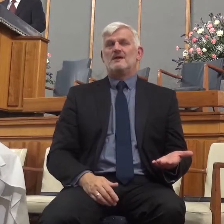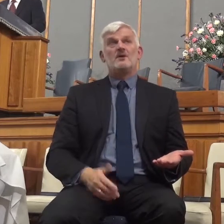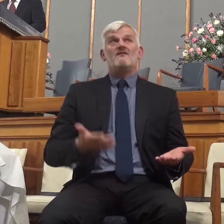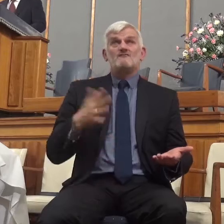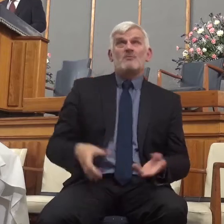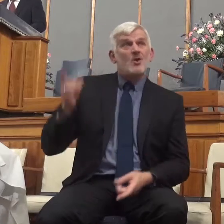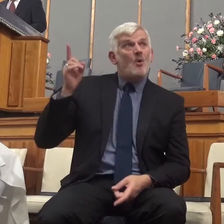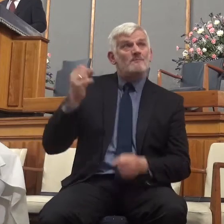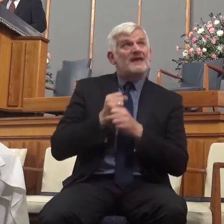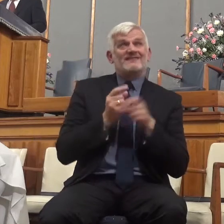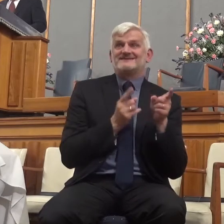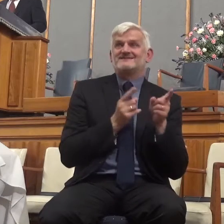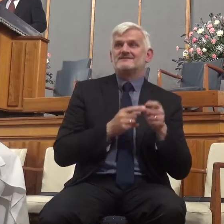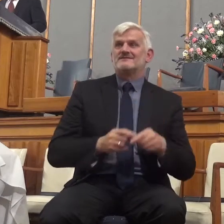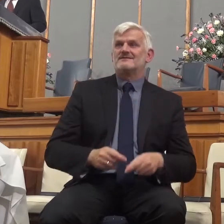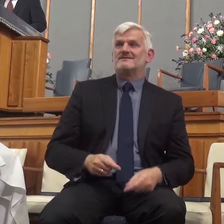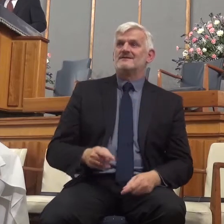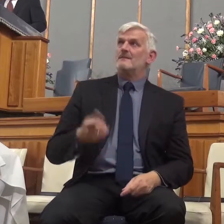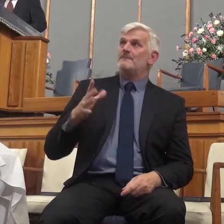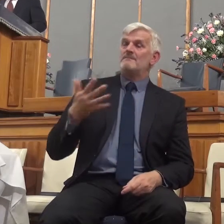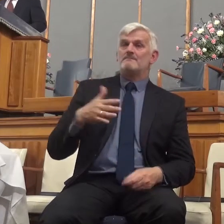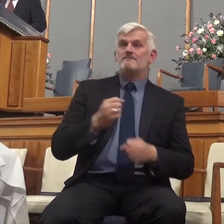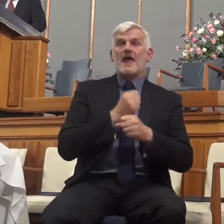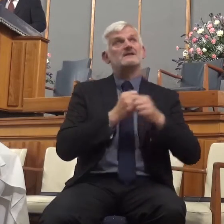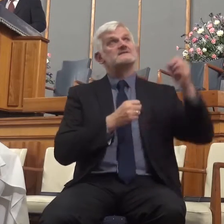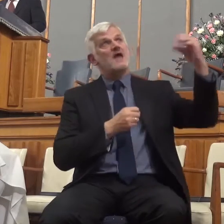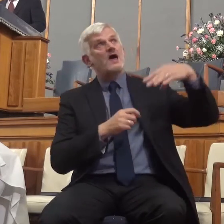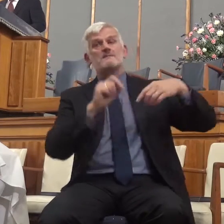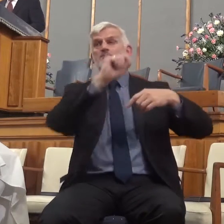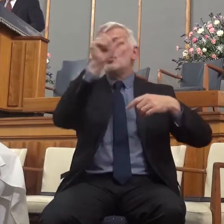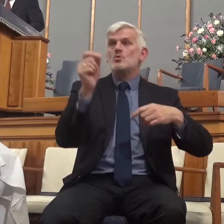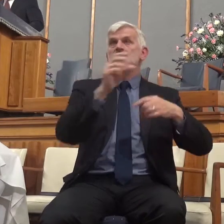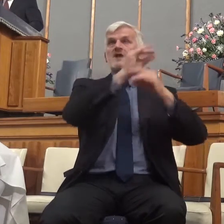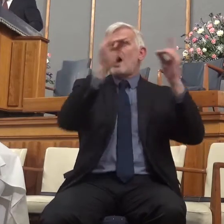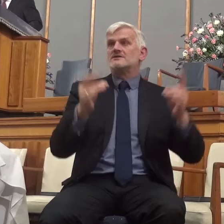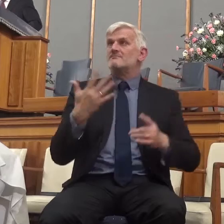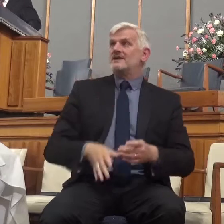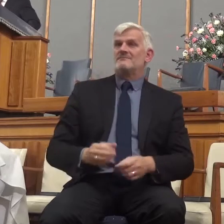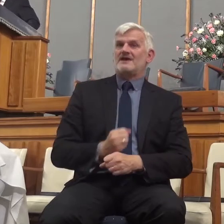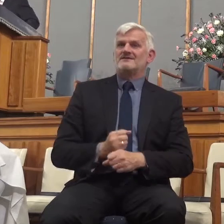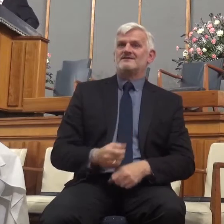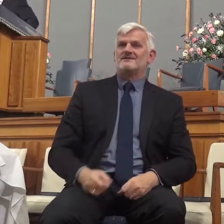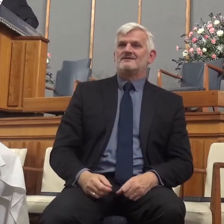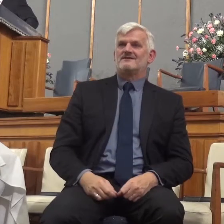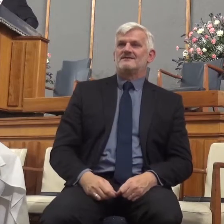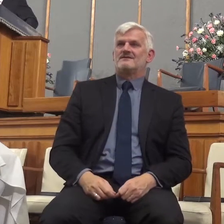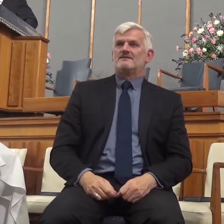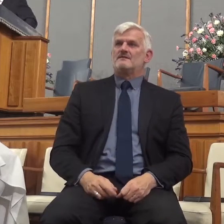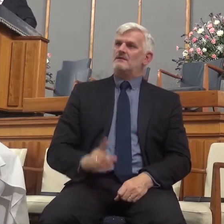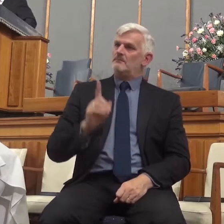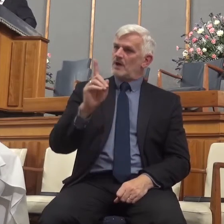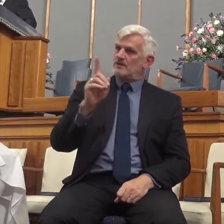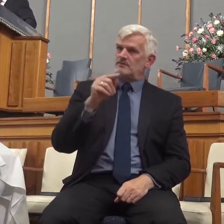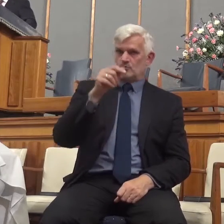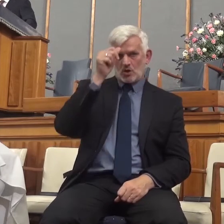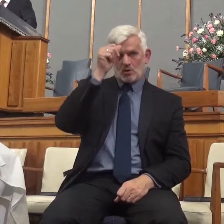made great lights. And we shall thank him and praise him. But also in the Bible, the great lights,